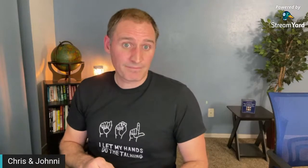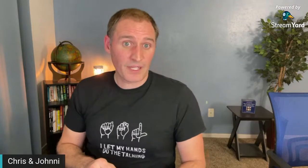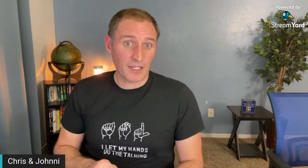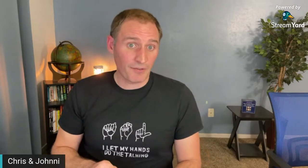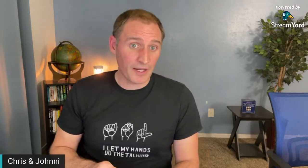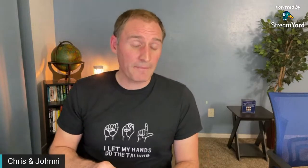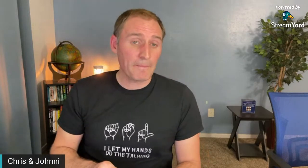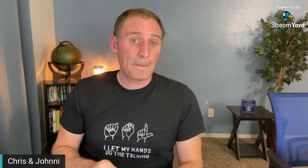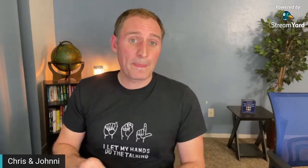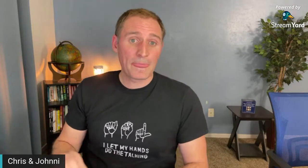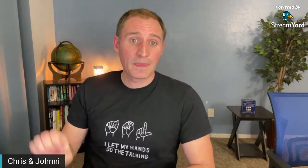Okay, you ready?